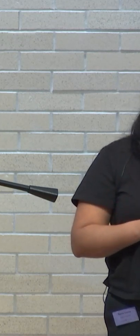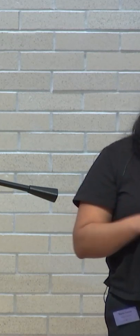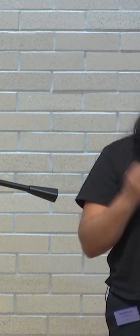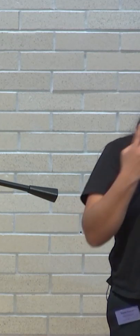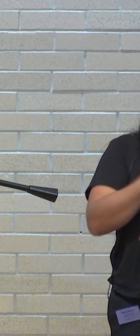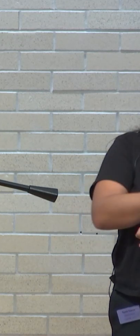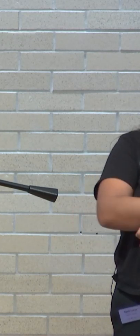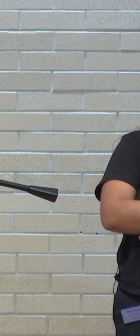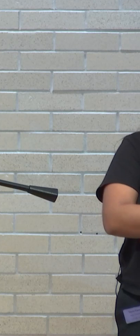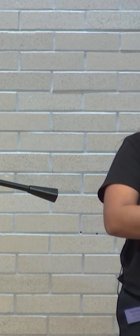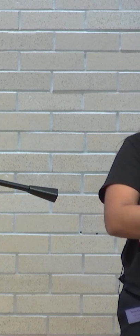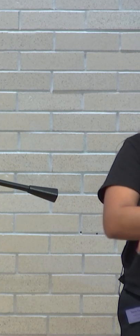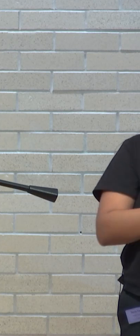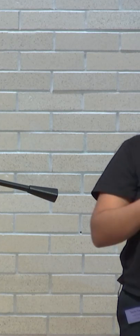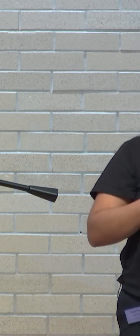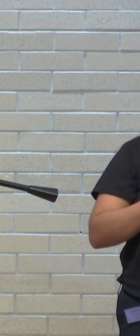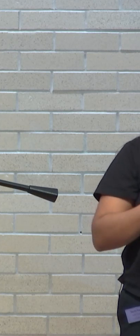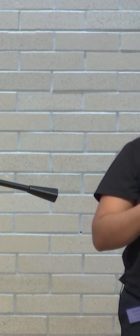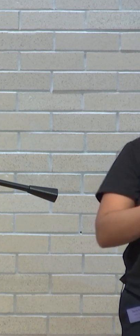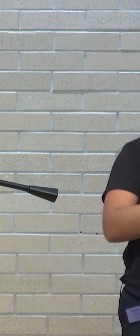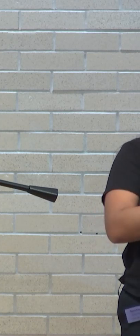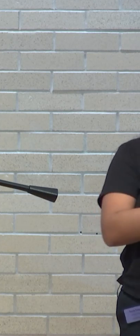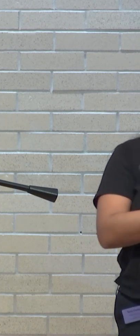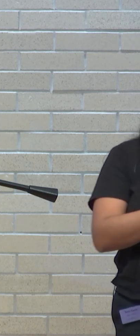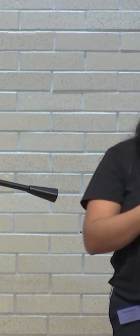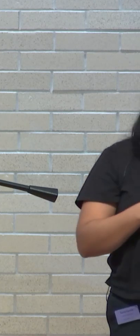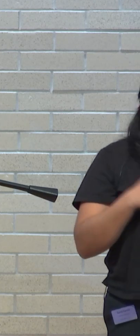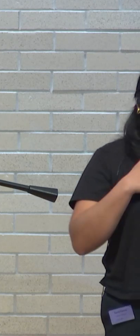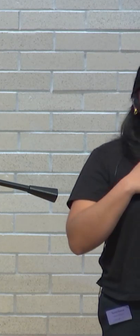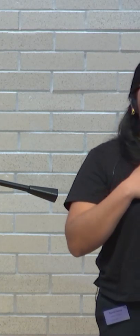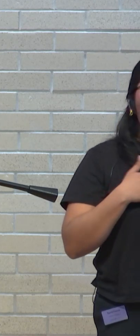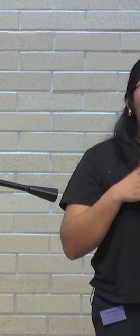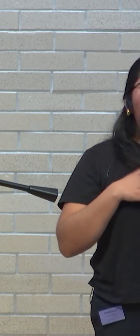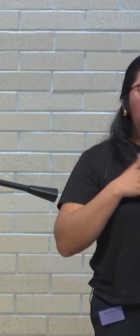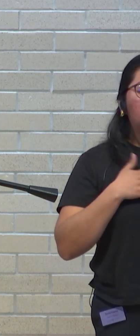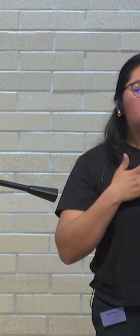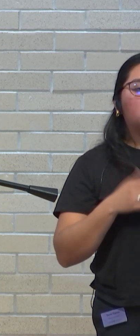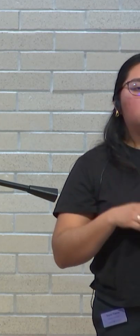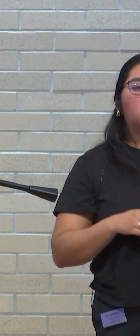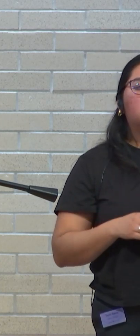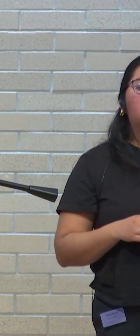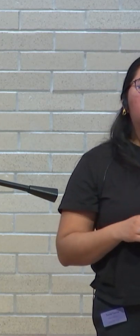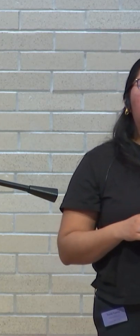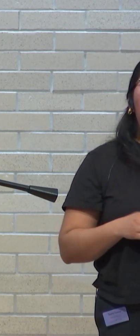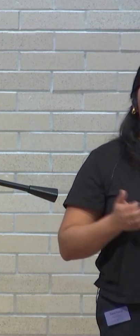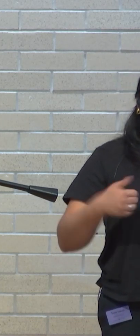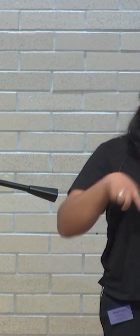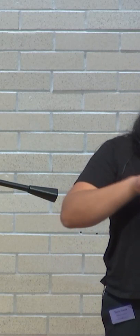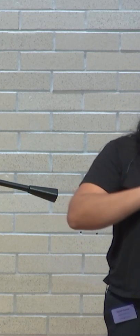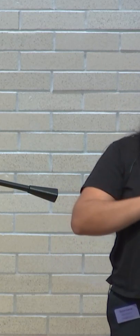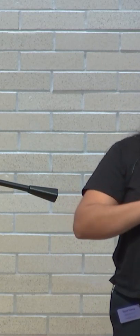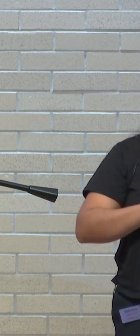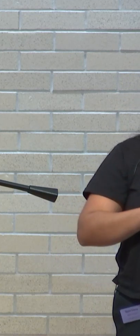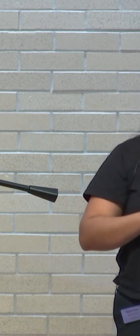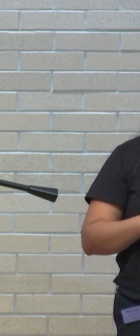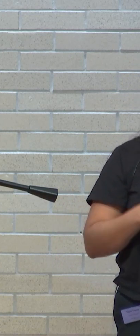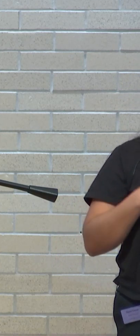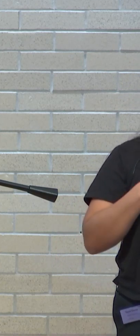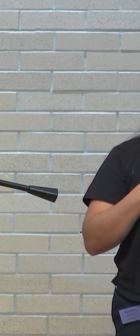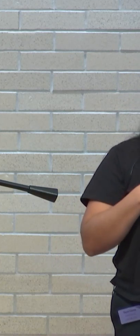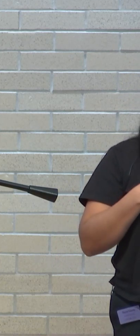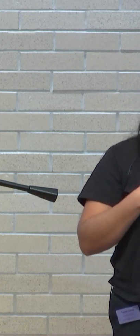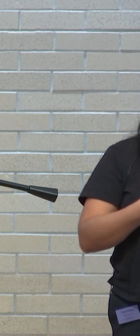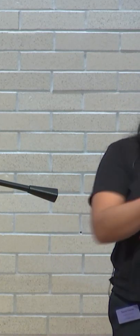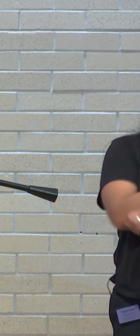lyric. In our hearts, we hear it. For auld lang syne, my dear, for auld lang syne. Be